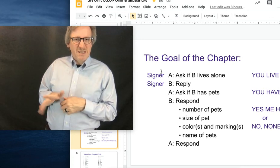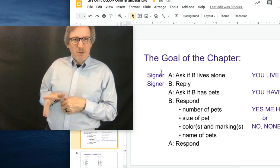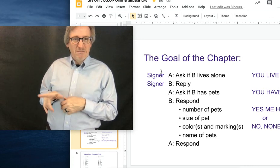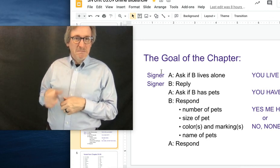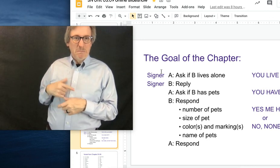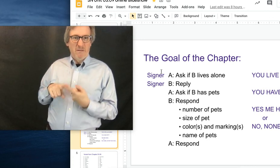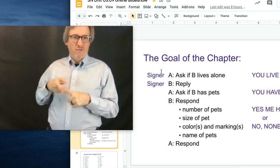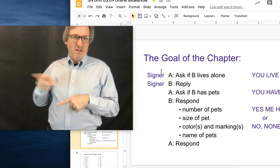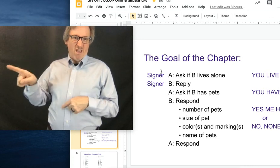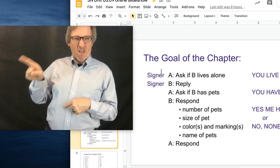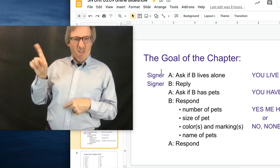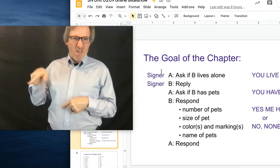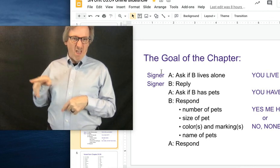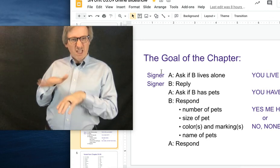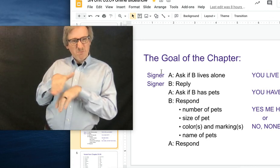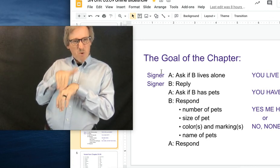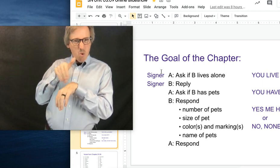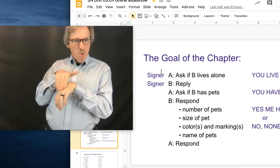about someone.